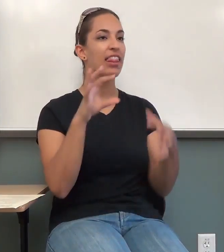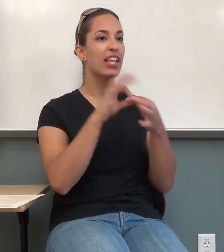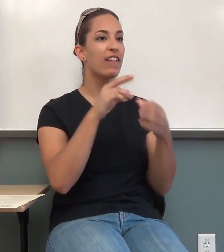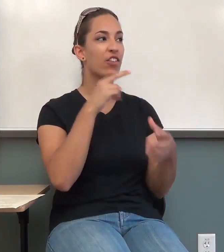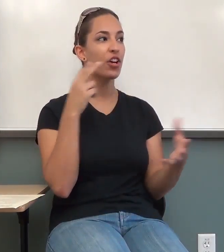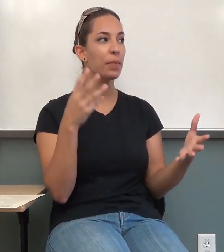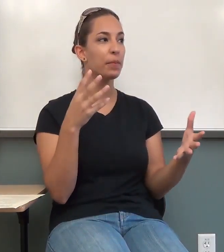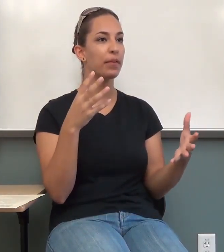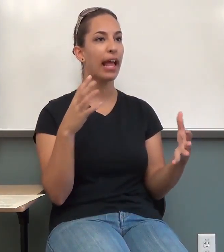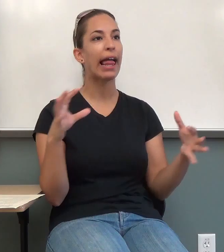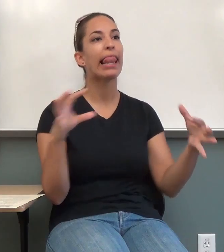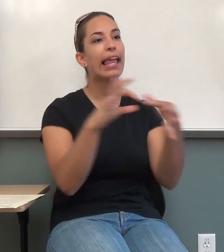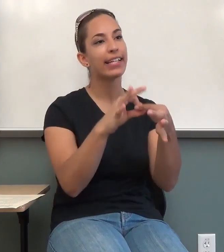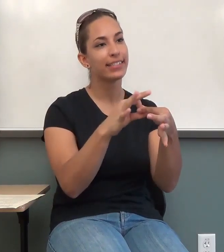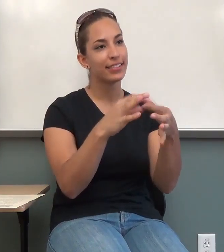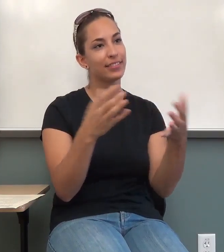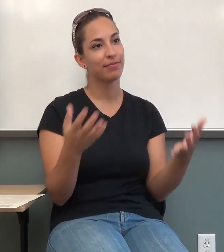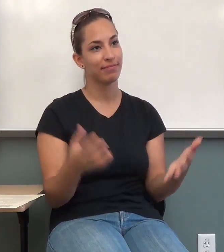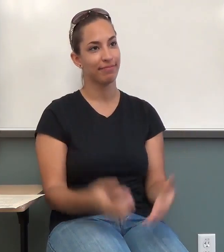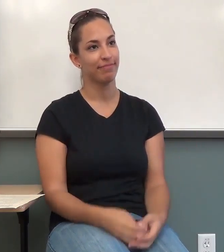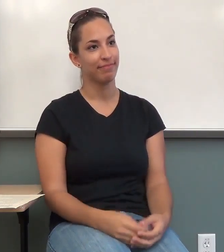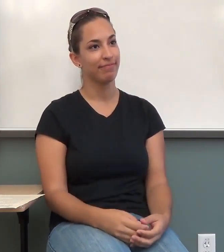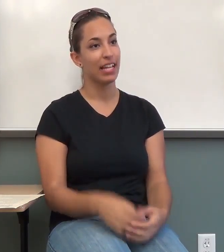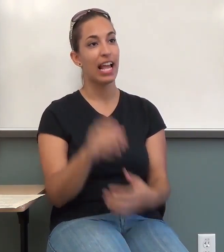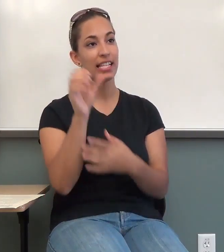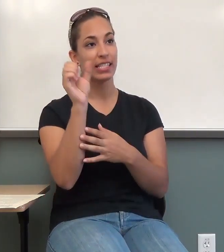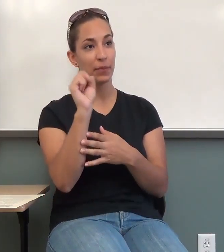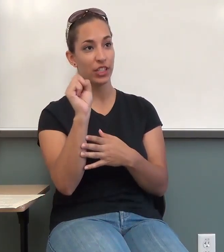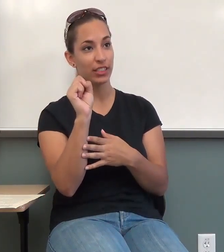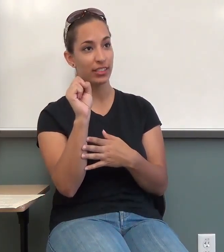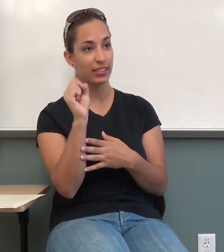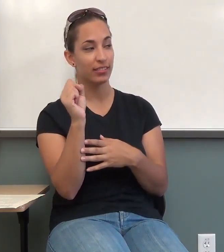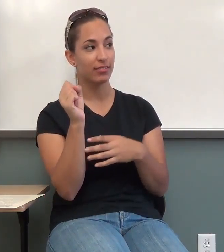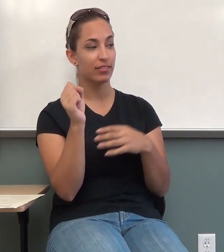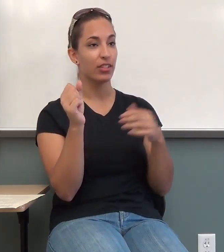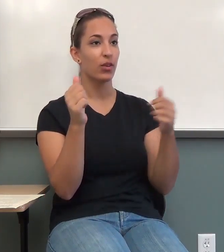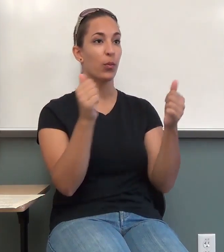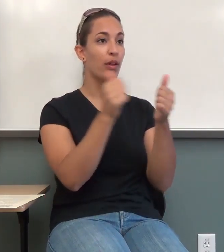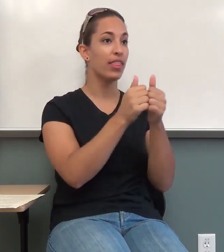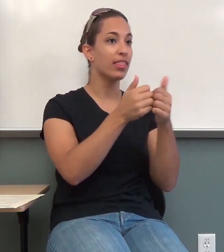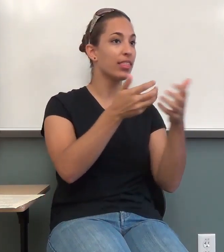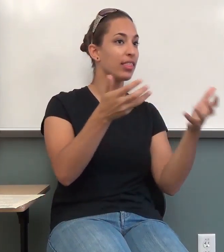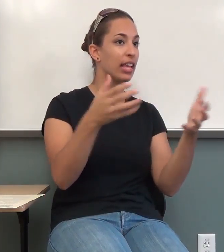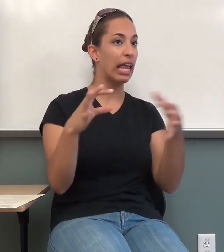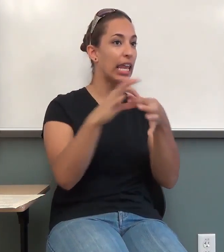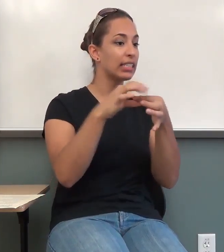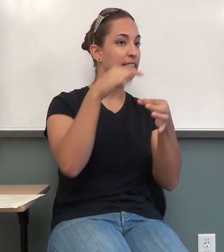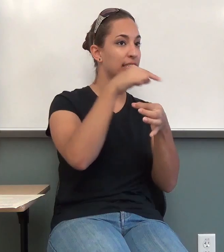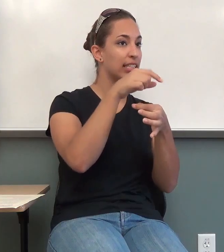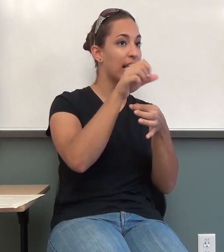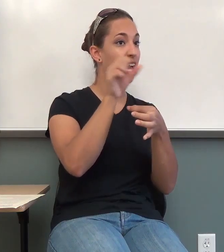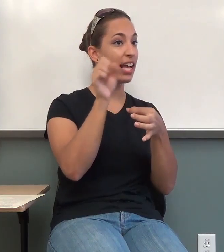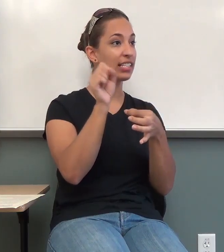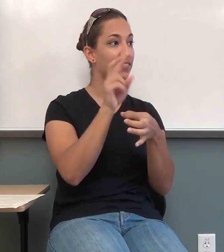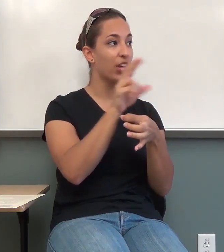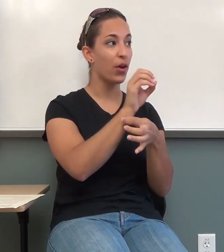It links the subject with the what? SVO. the object.